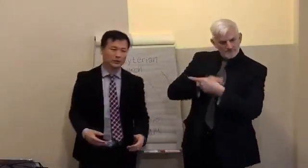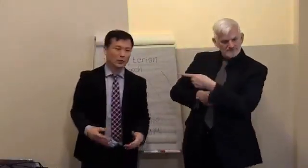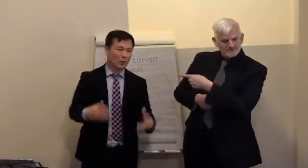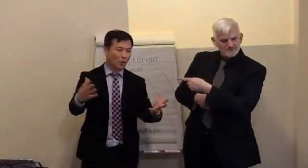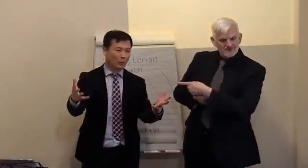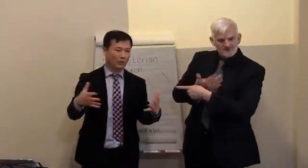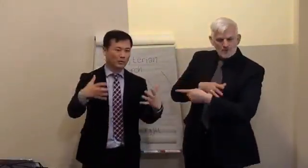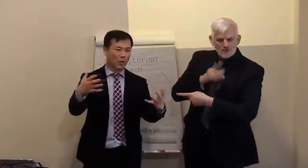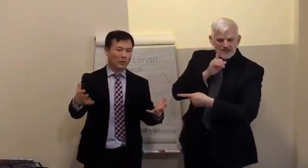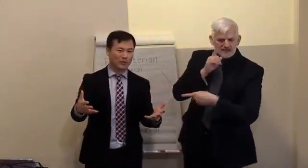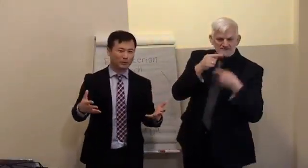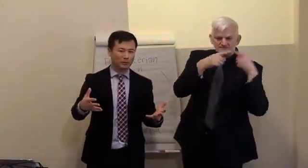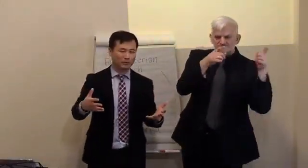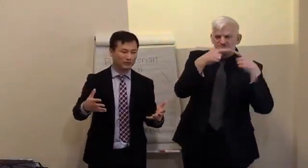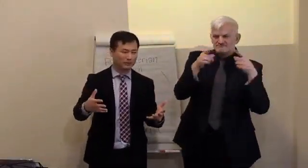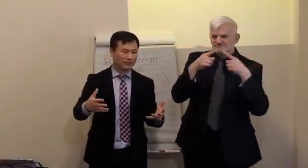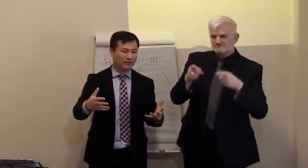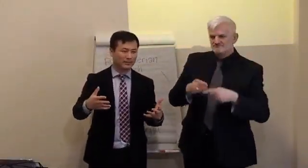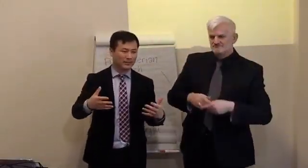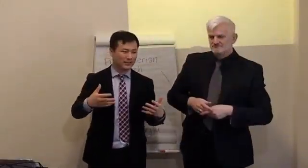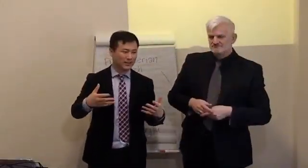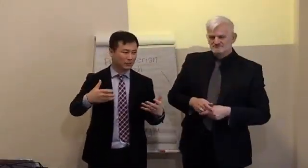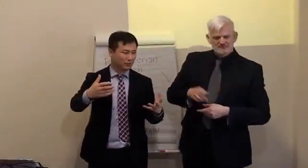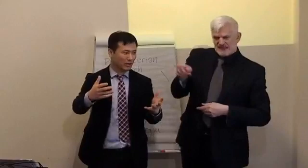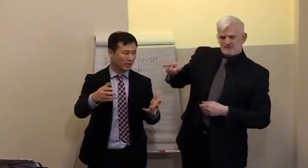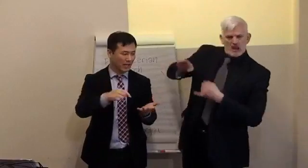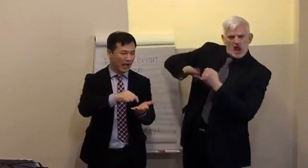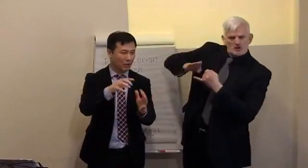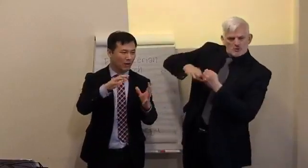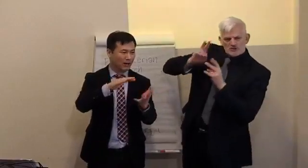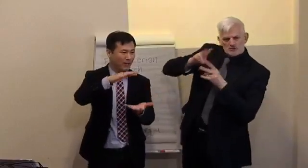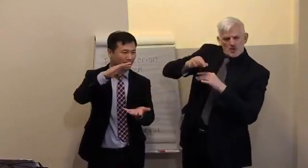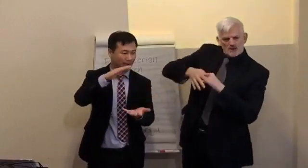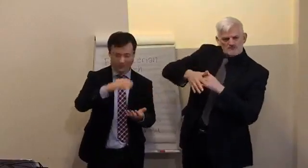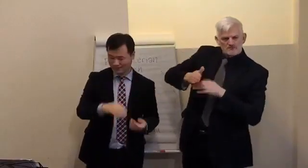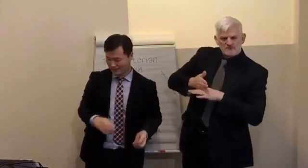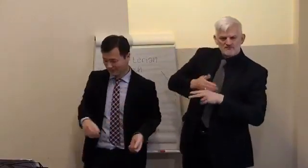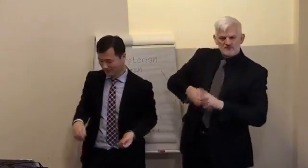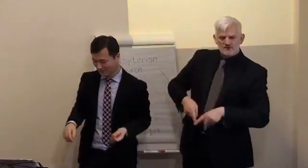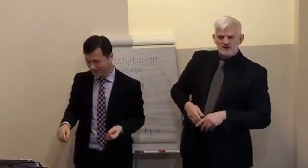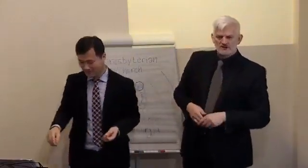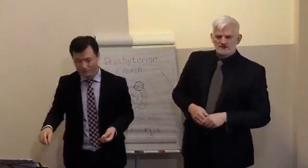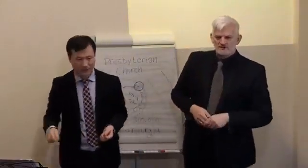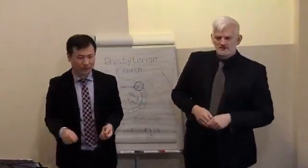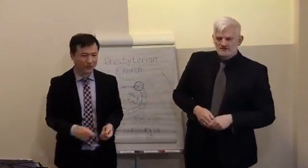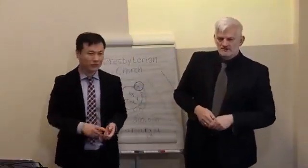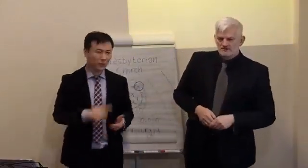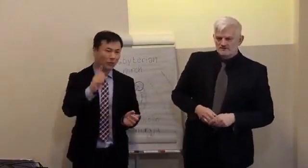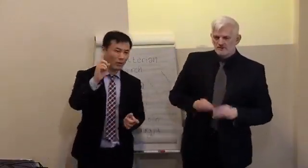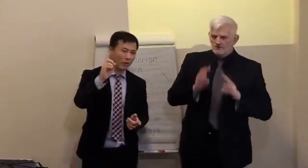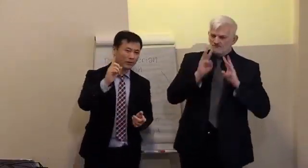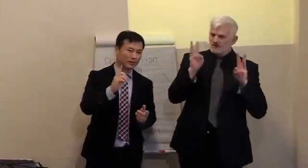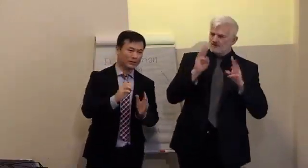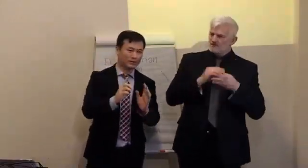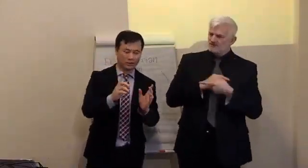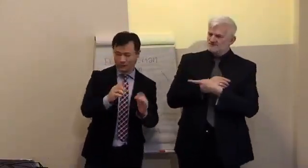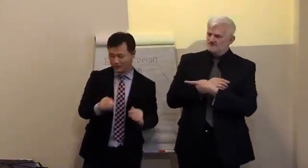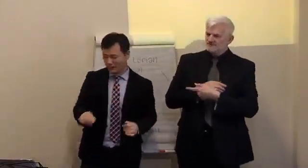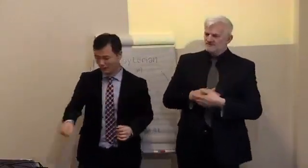So more people into our contact. So one more story I will